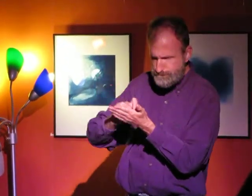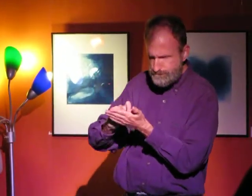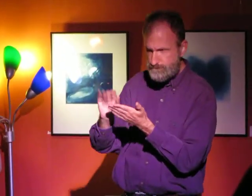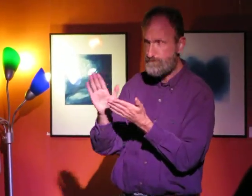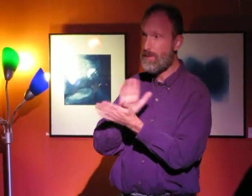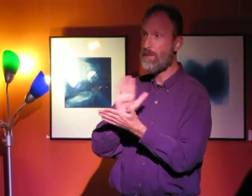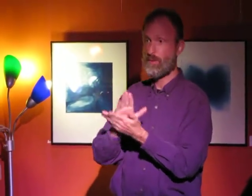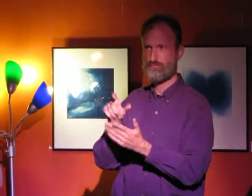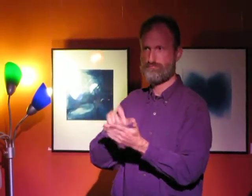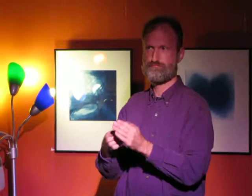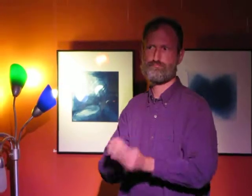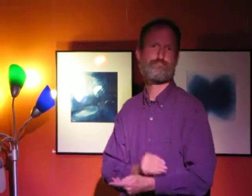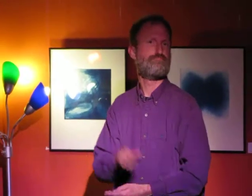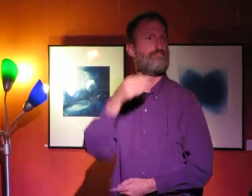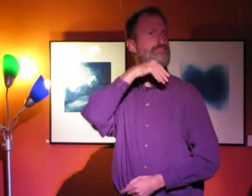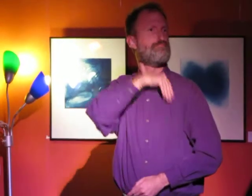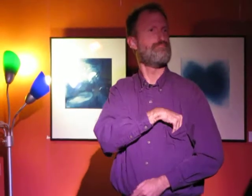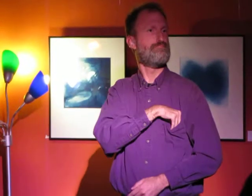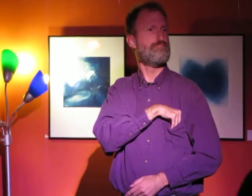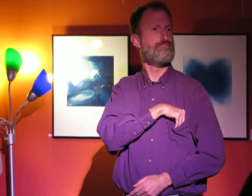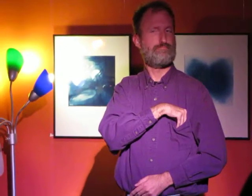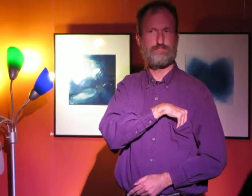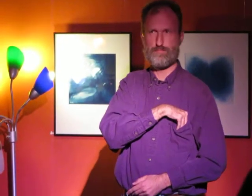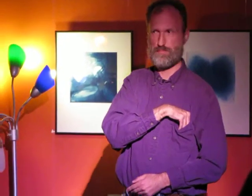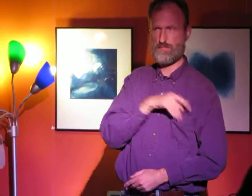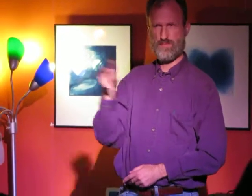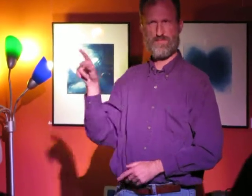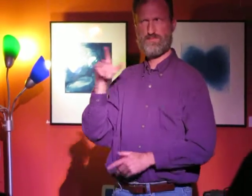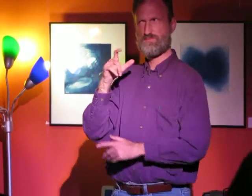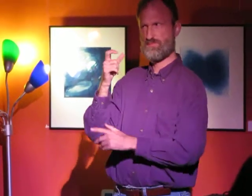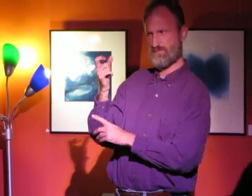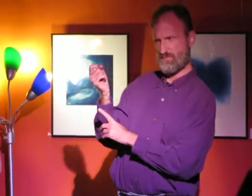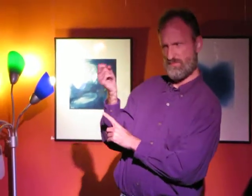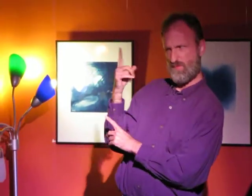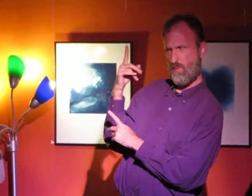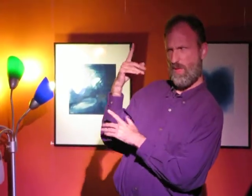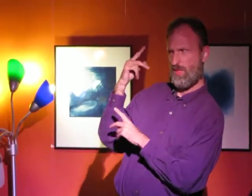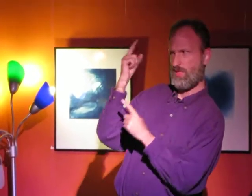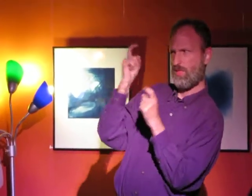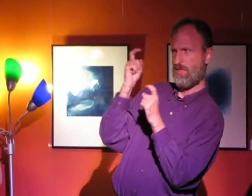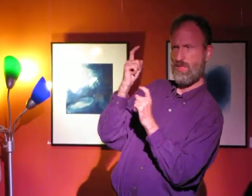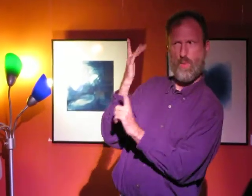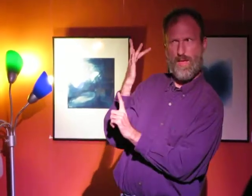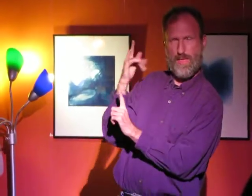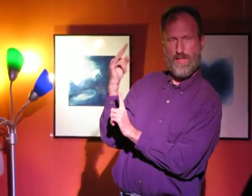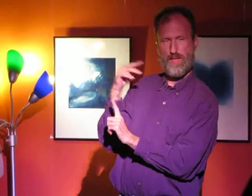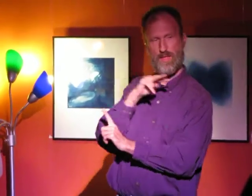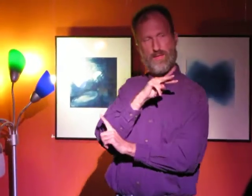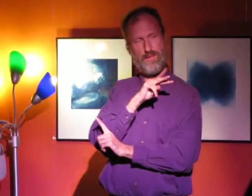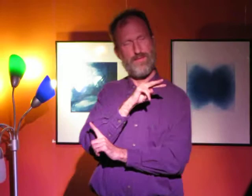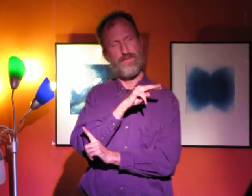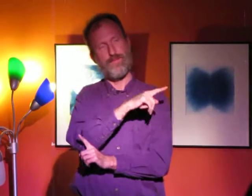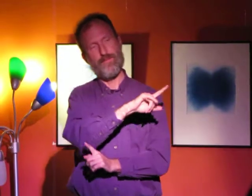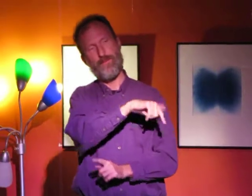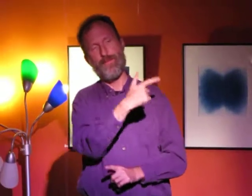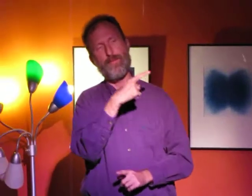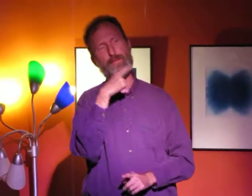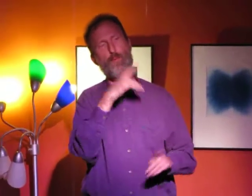Write it down on the pad. Tear off the page and put it in your pocket. Try not to be bothered by his wary